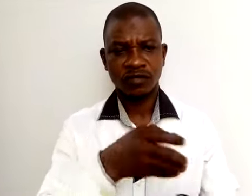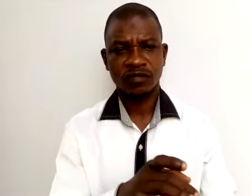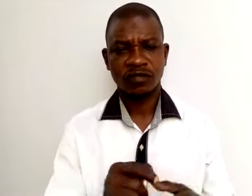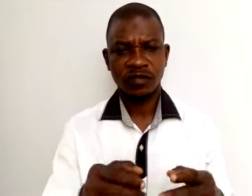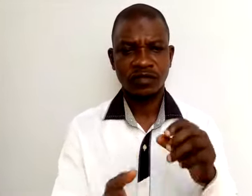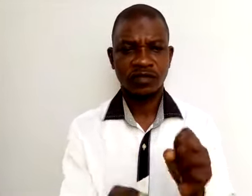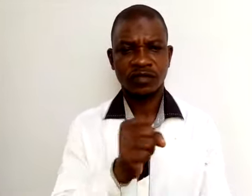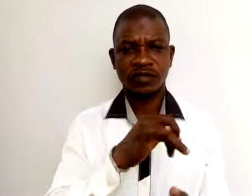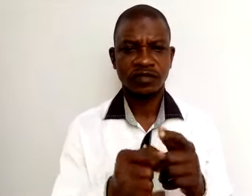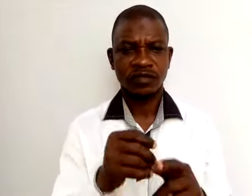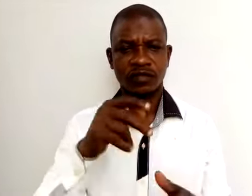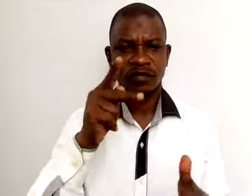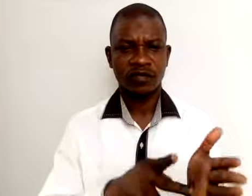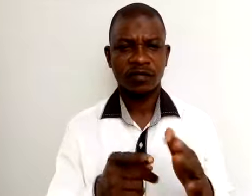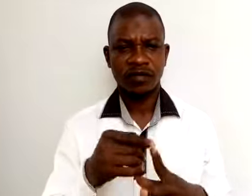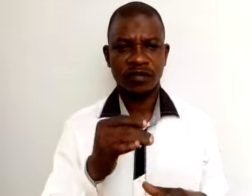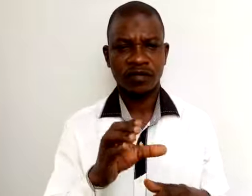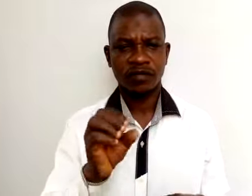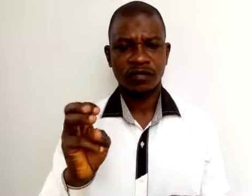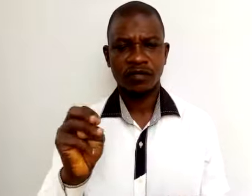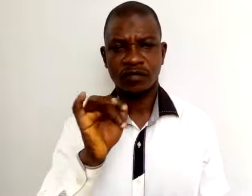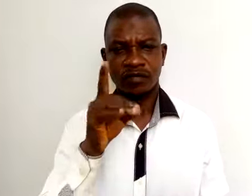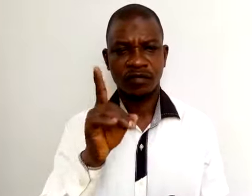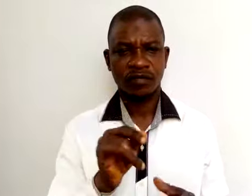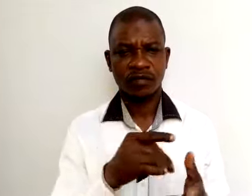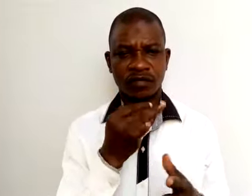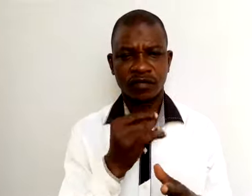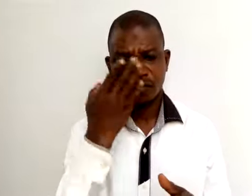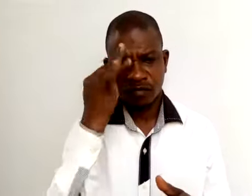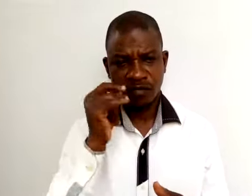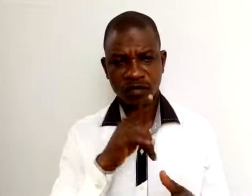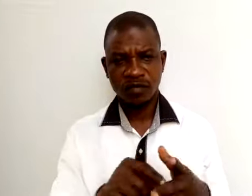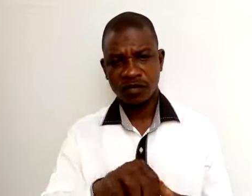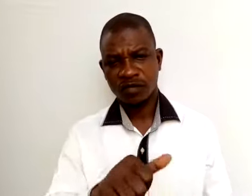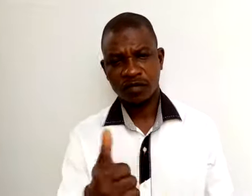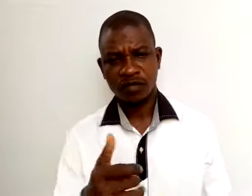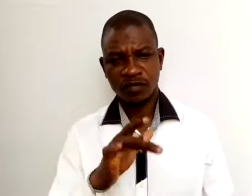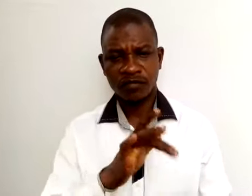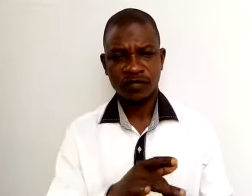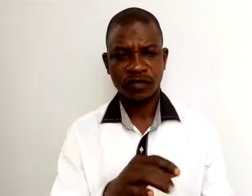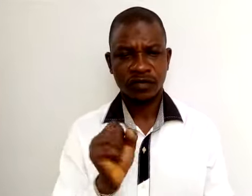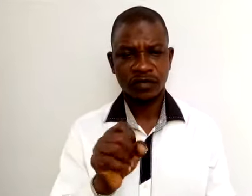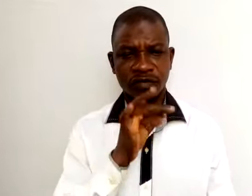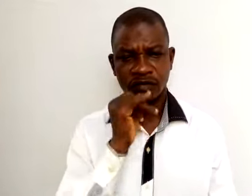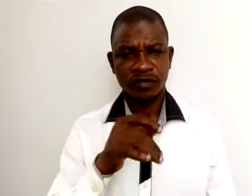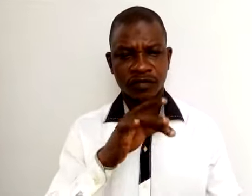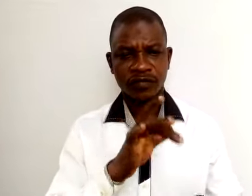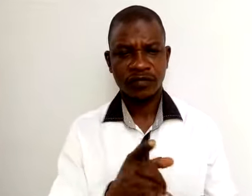in the price of the commodity, while other factors affecting